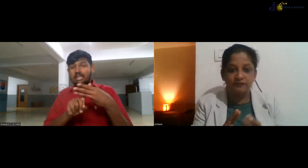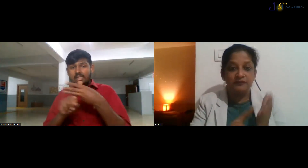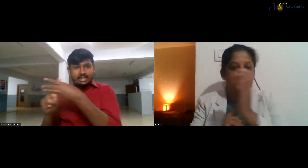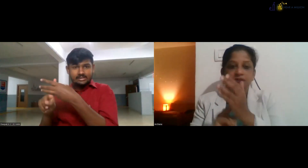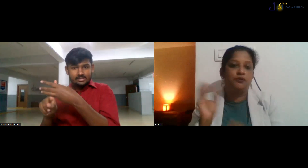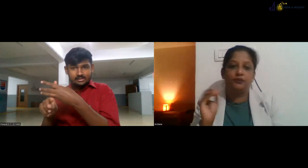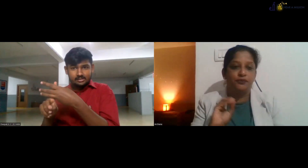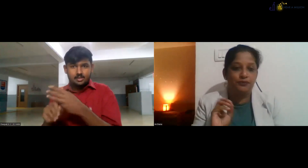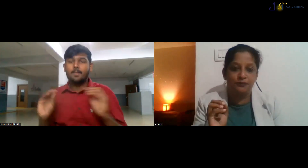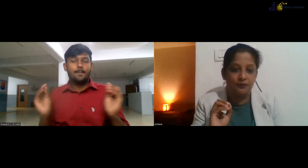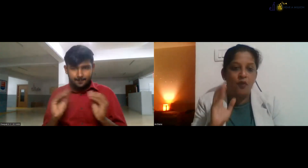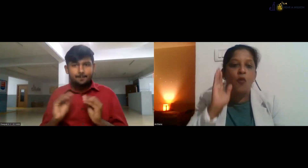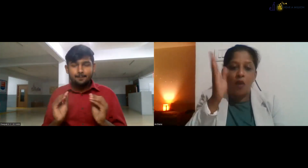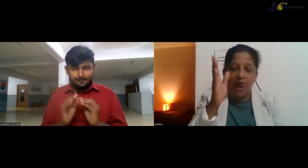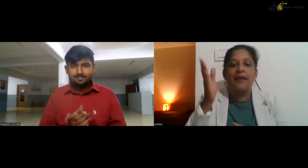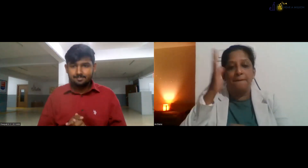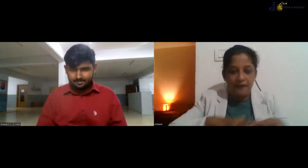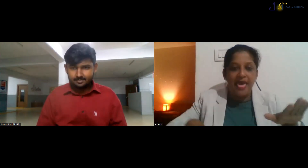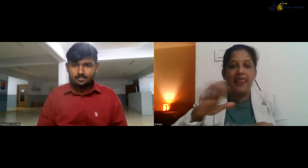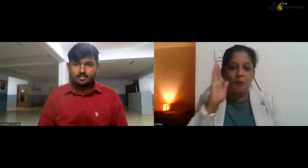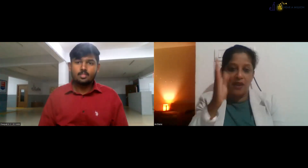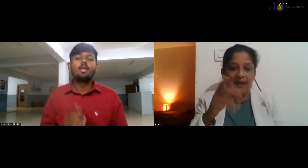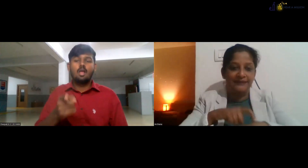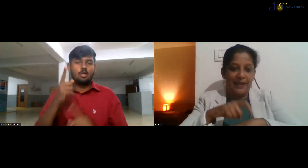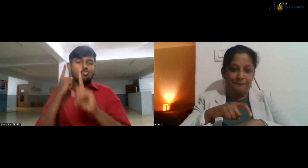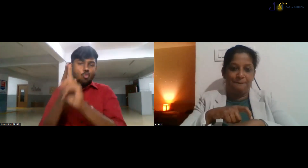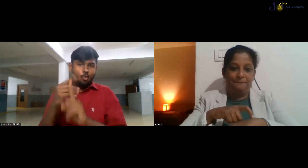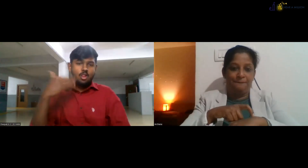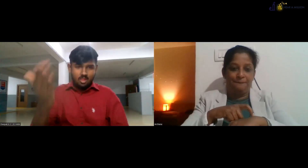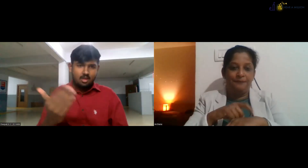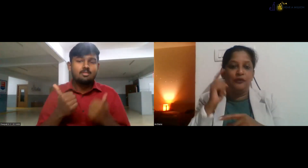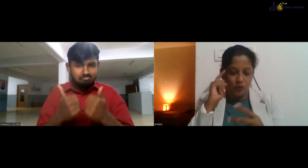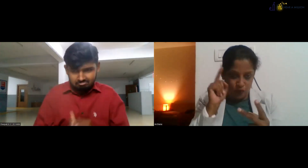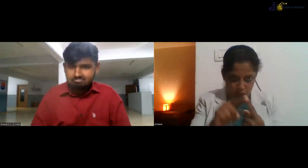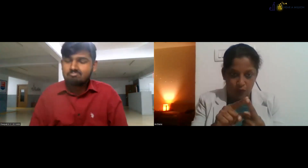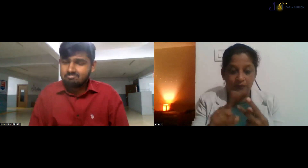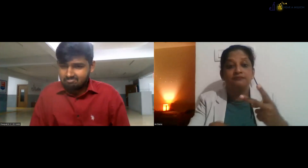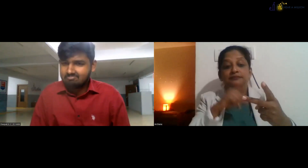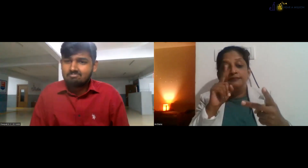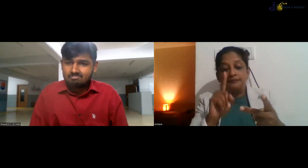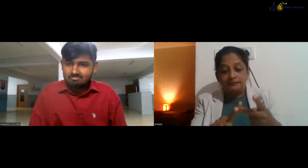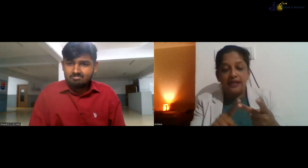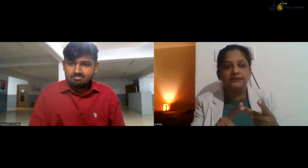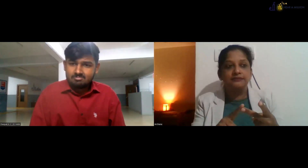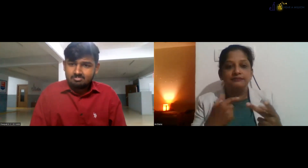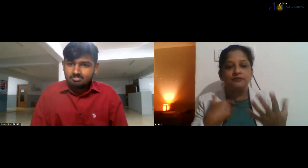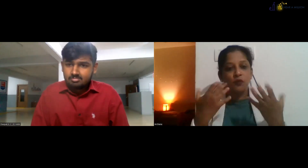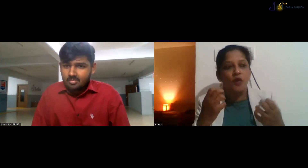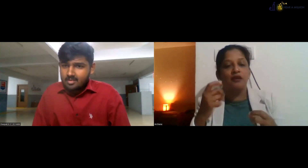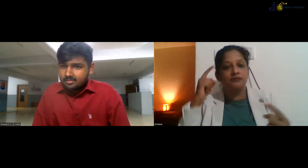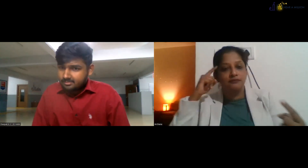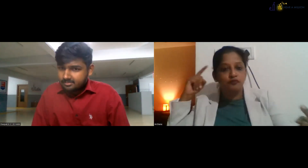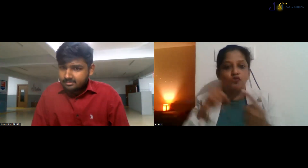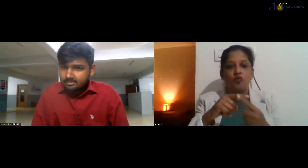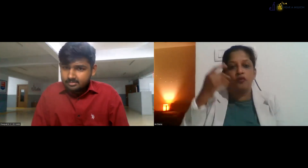to the south also. So in northeast, no. I am planning to ride the bike towards the